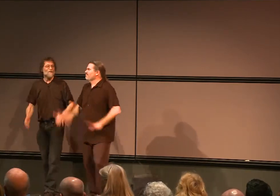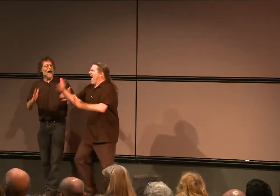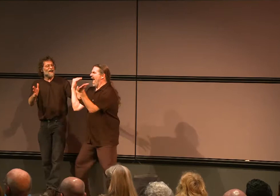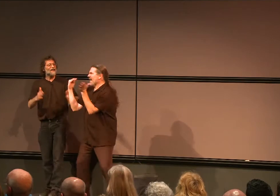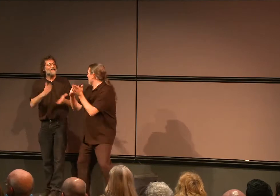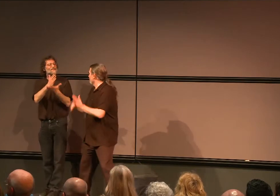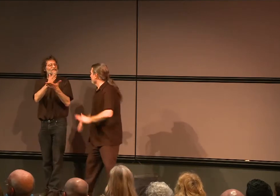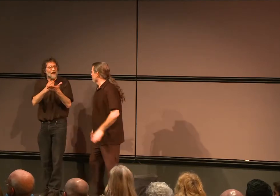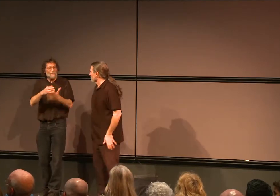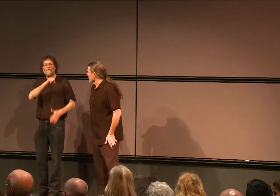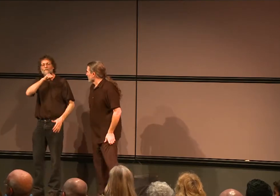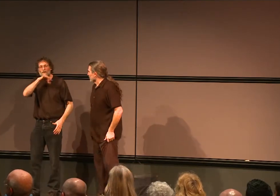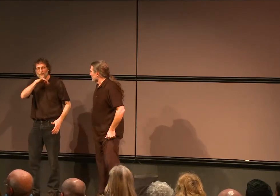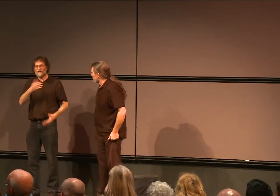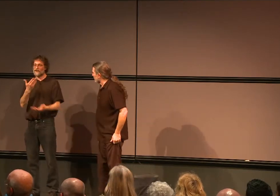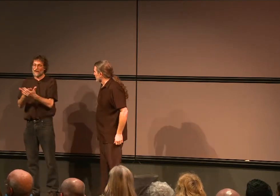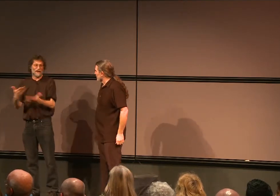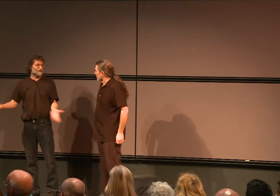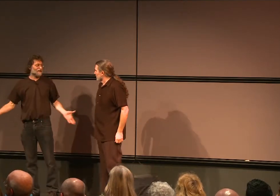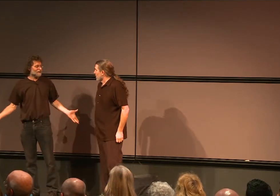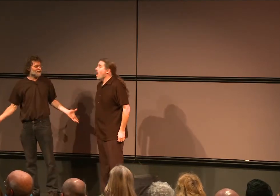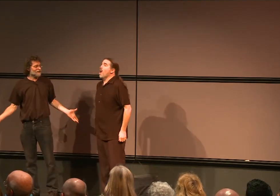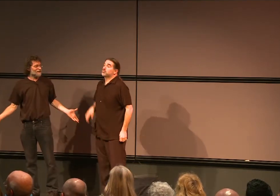Well, some of the pollution is good.